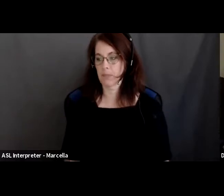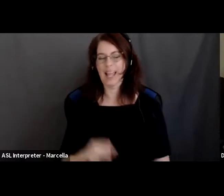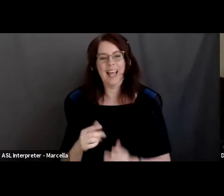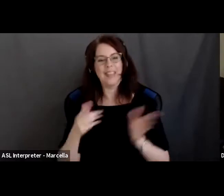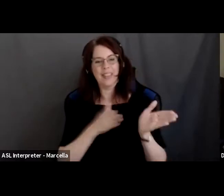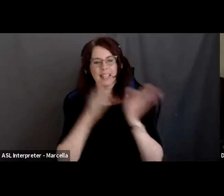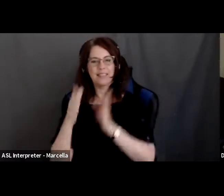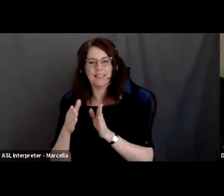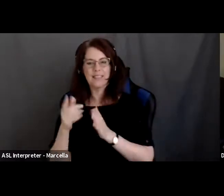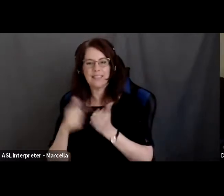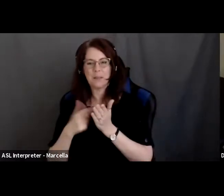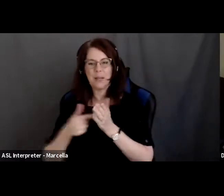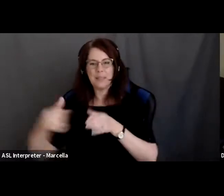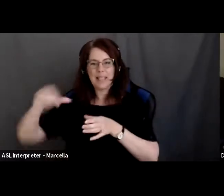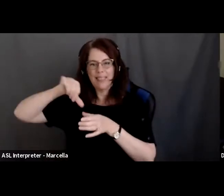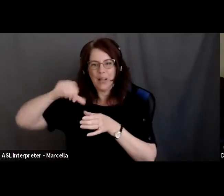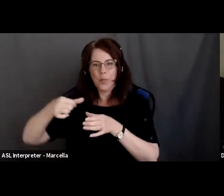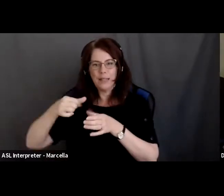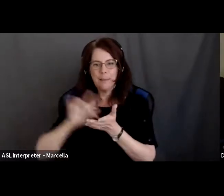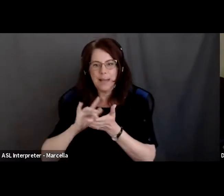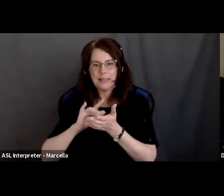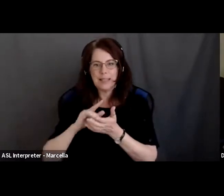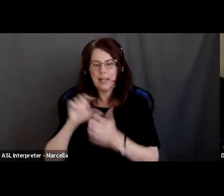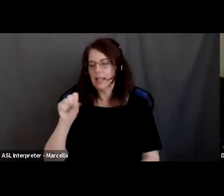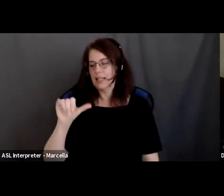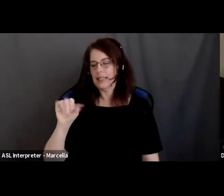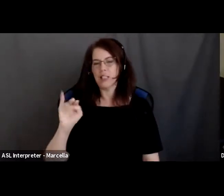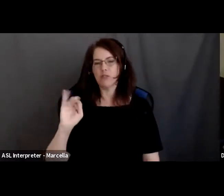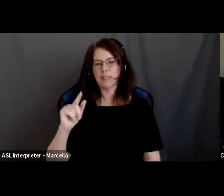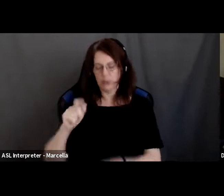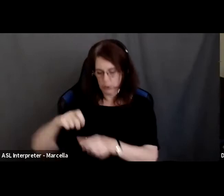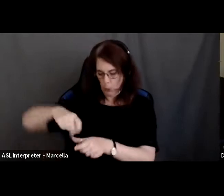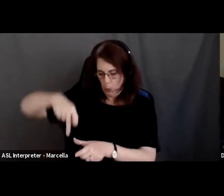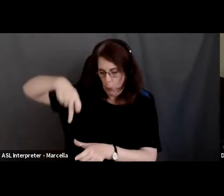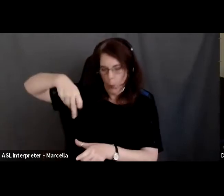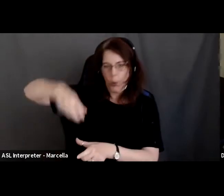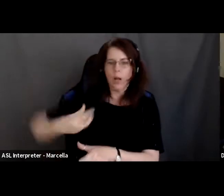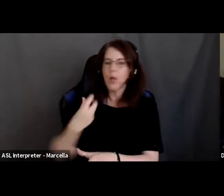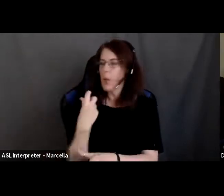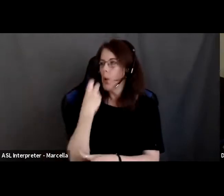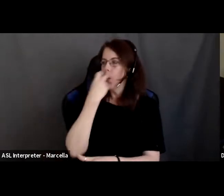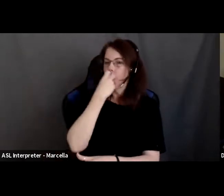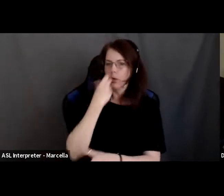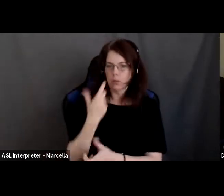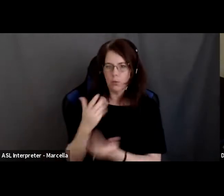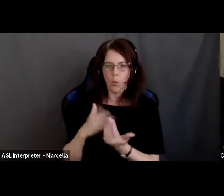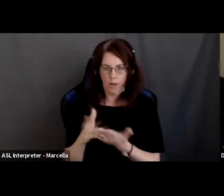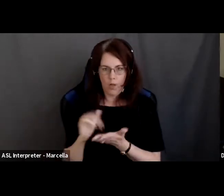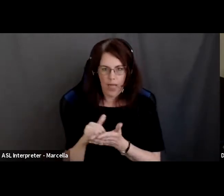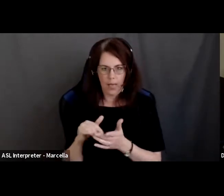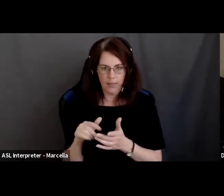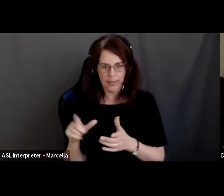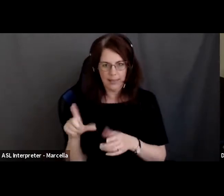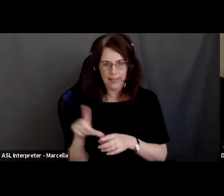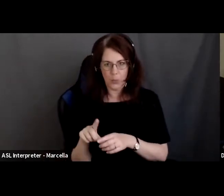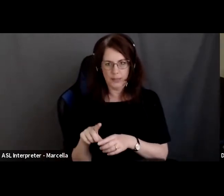medications, just a syringe can help with measuring out, a teaspoon, whatever that liquid is. It can make